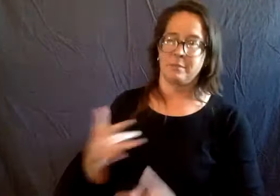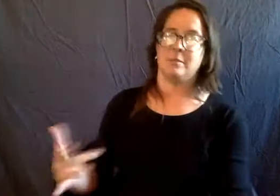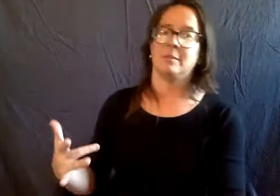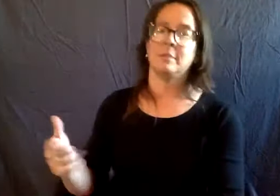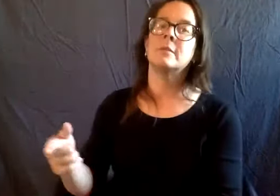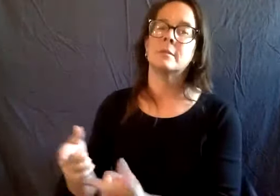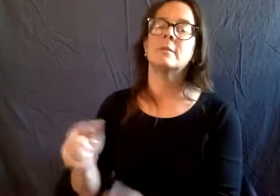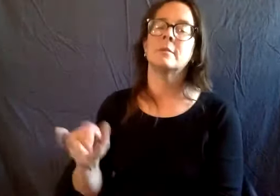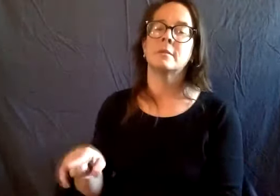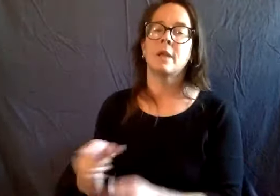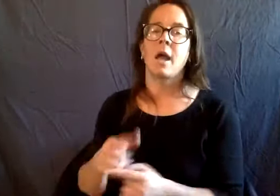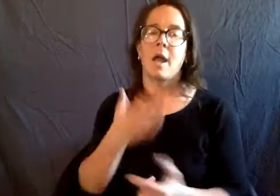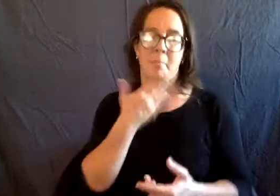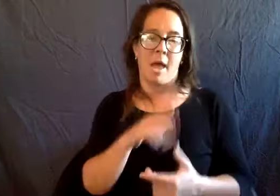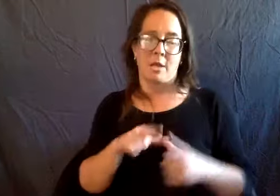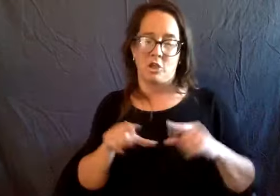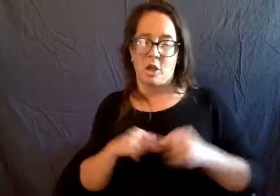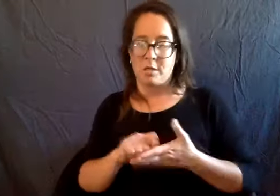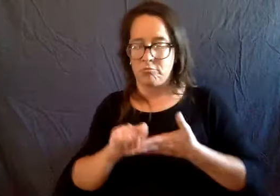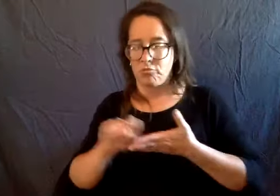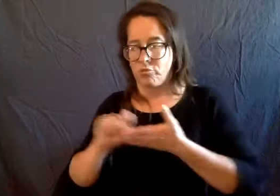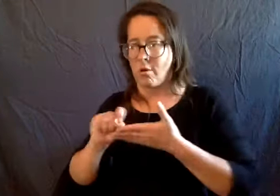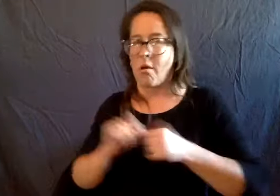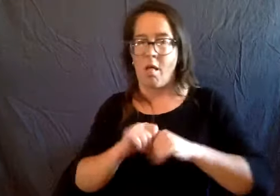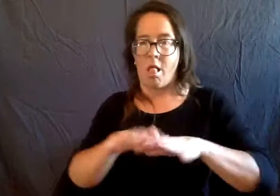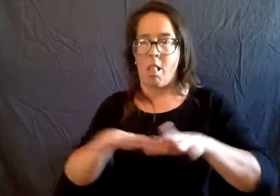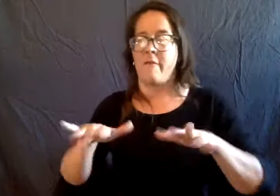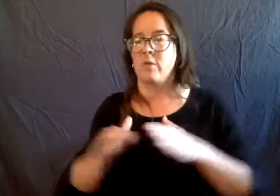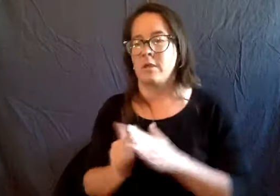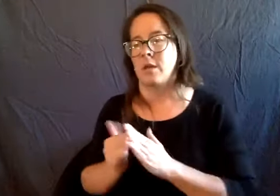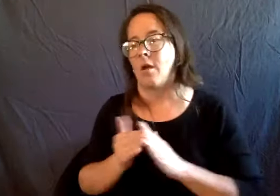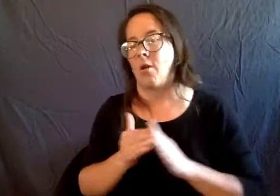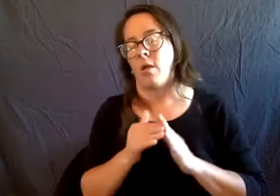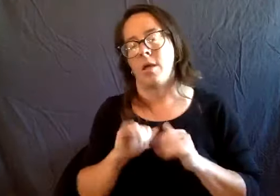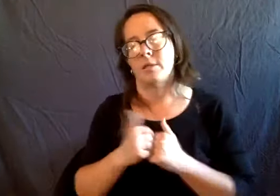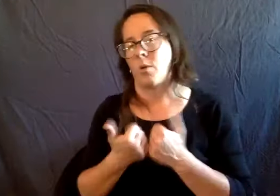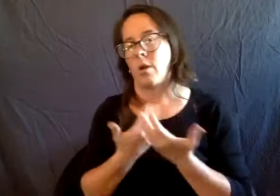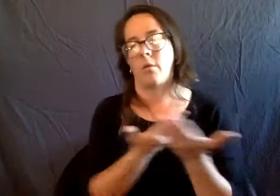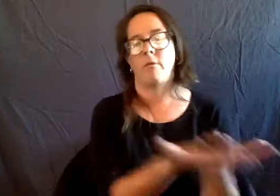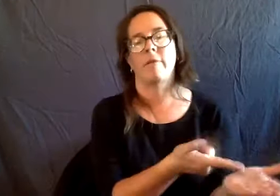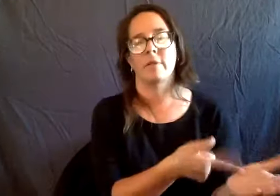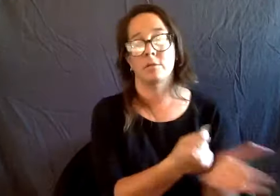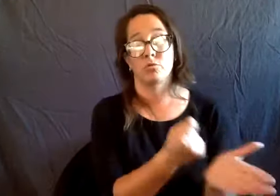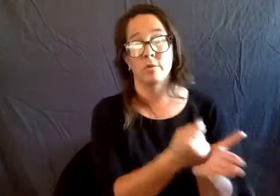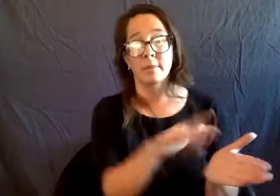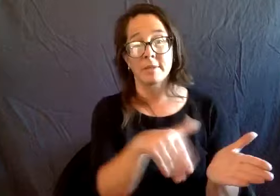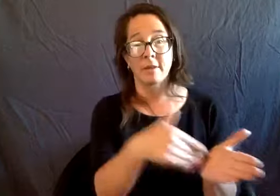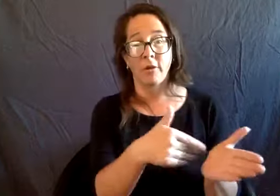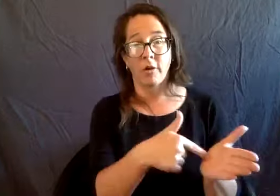town, man. I had bad checks written all over the town, and there was no friendly direction. And that's how I got to this treatment center in the